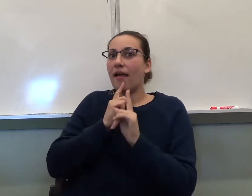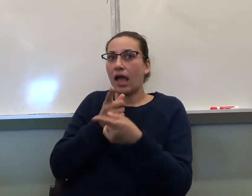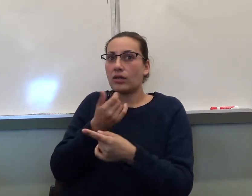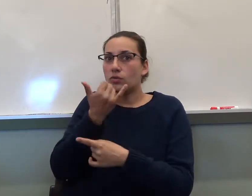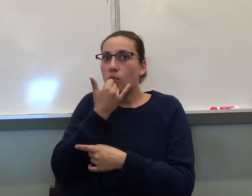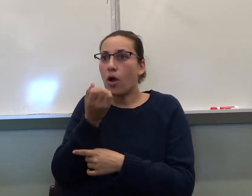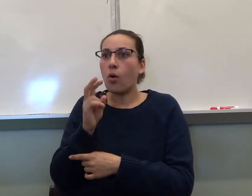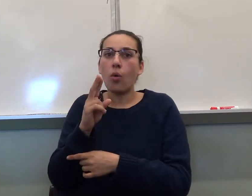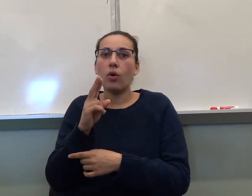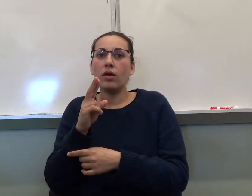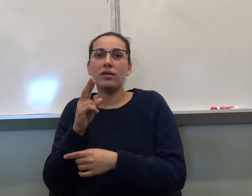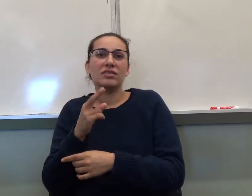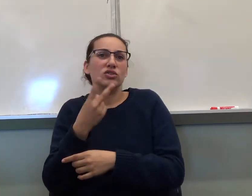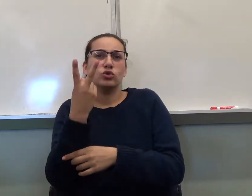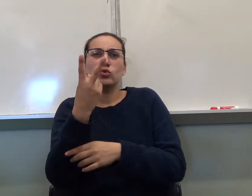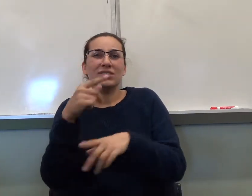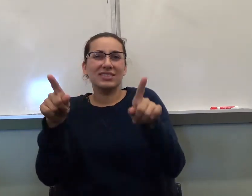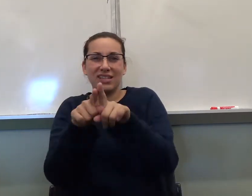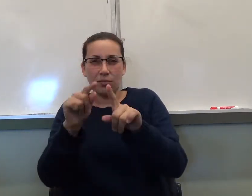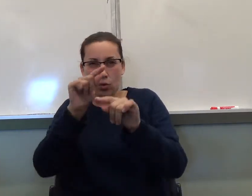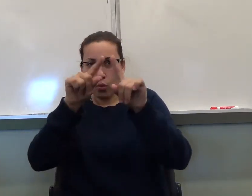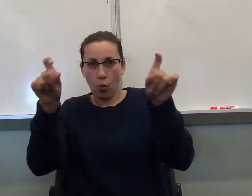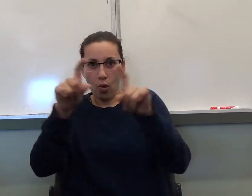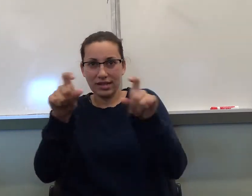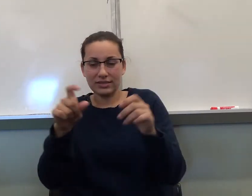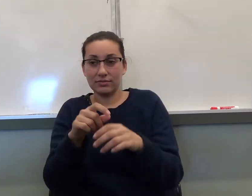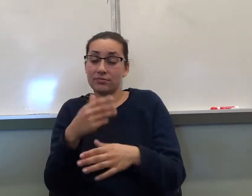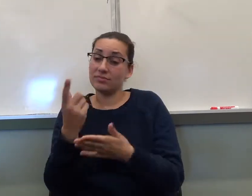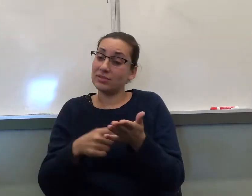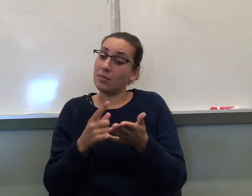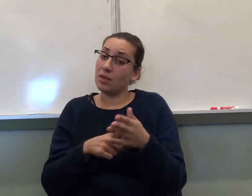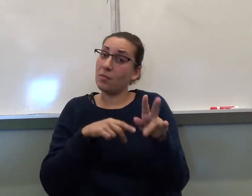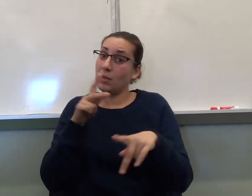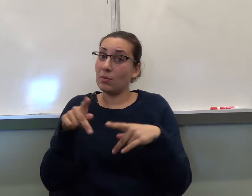answers. So, I mean, some people who write books make mistakes, that's the way it is.